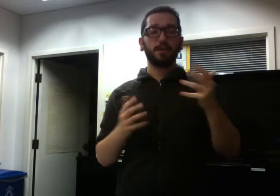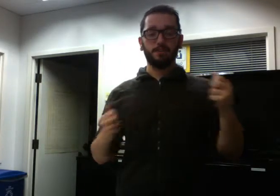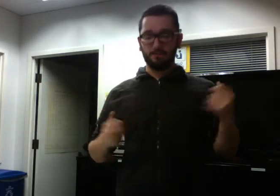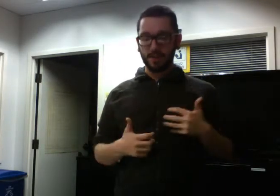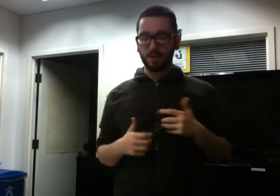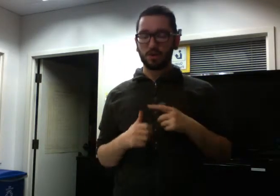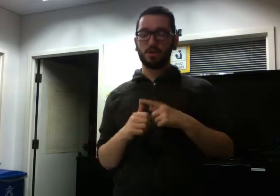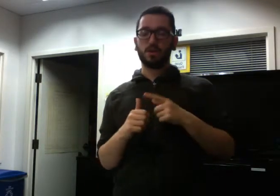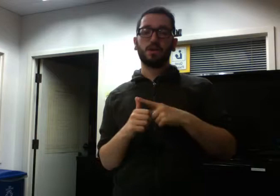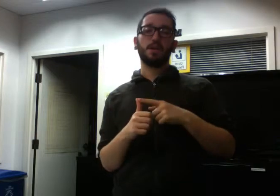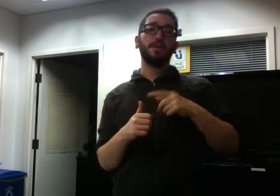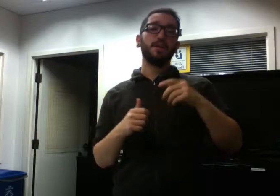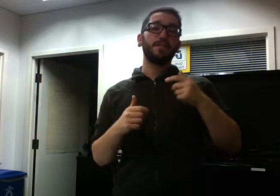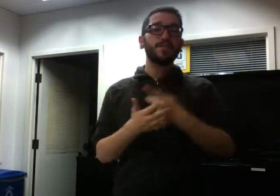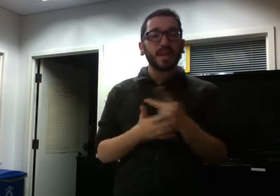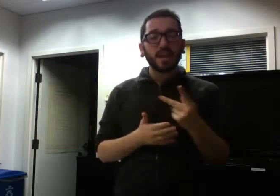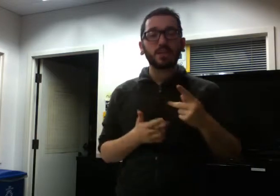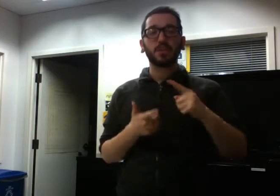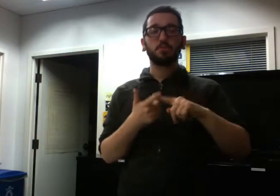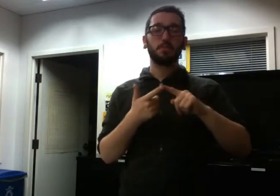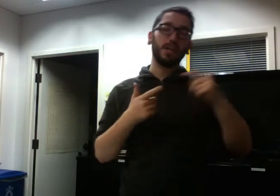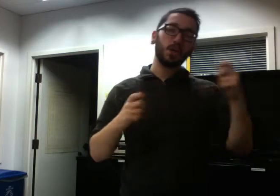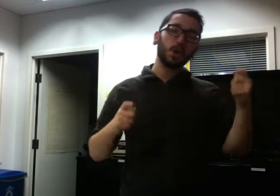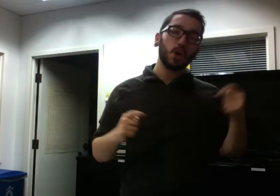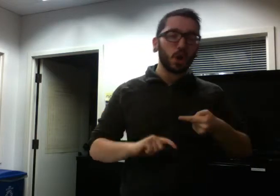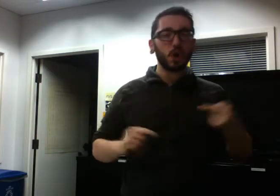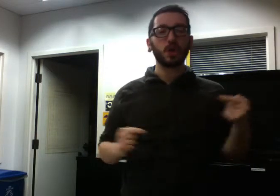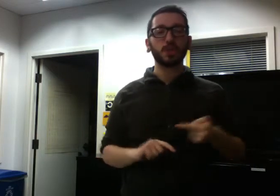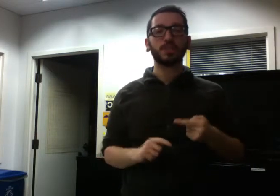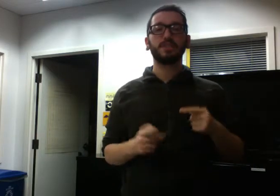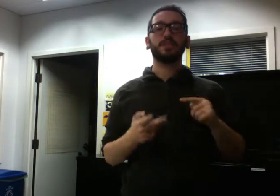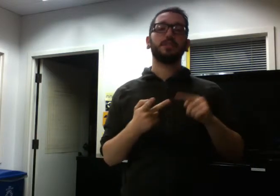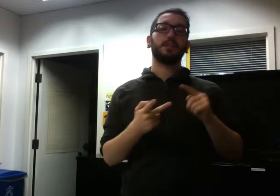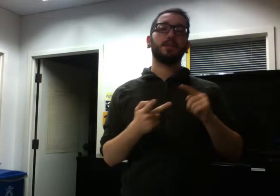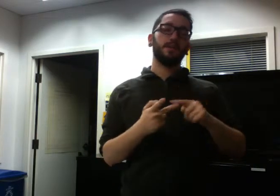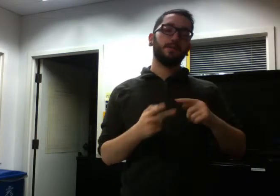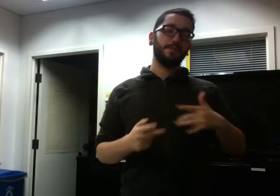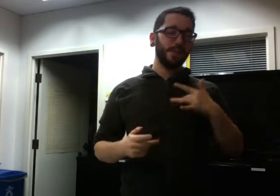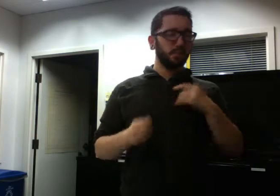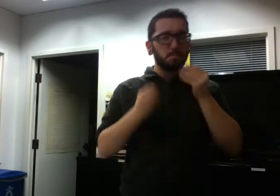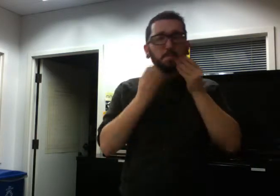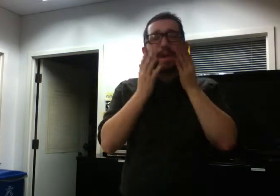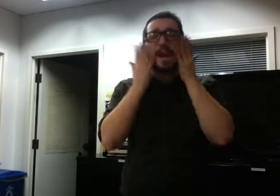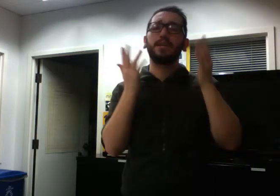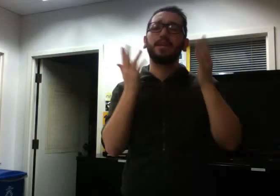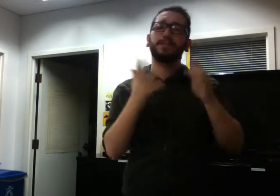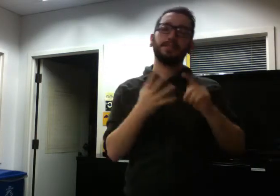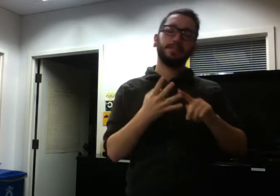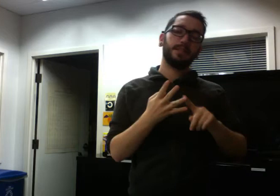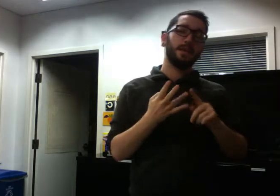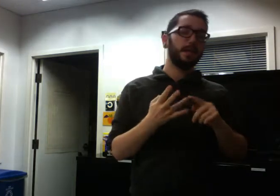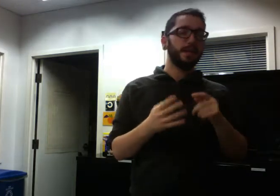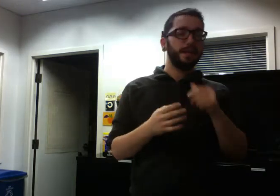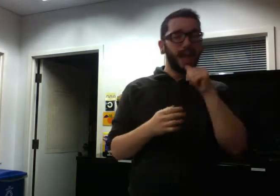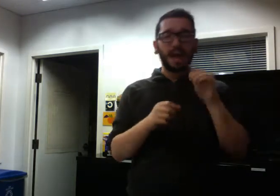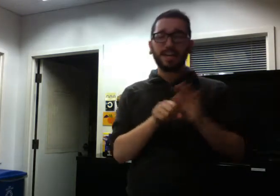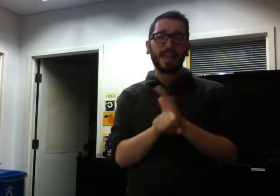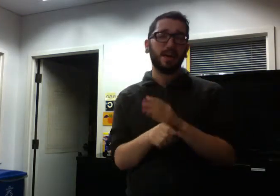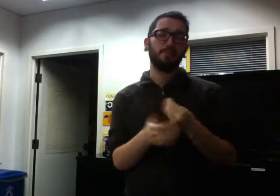being hurt, fear of being humiliated, fear of not having enough money, fear of being alone. I'm sure you could add